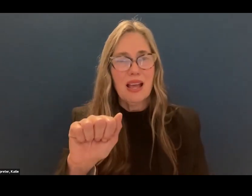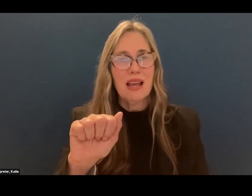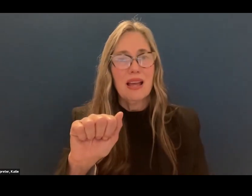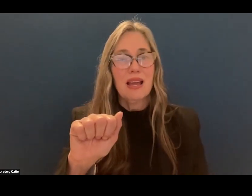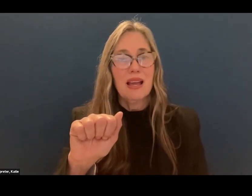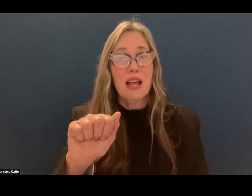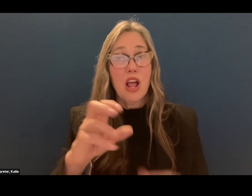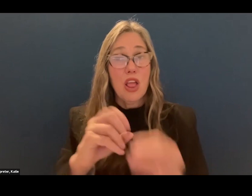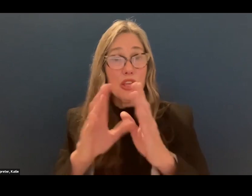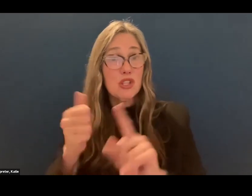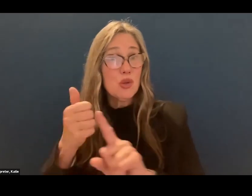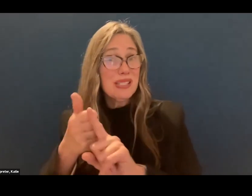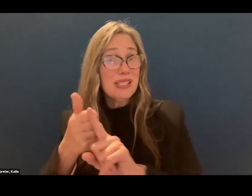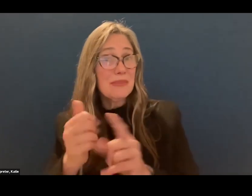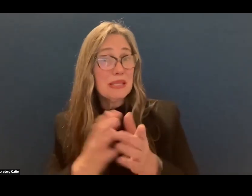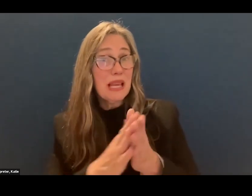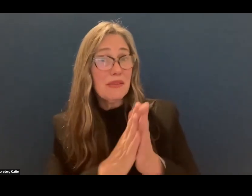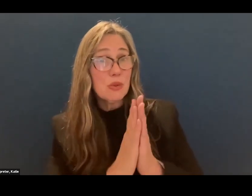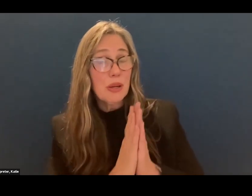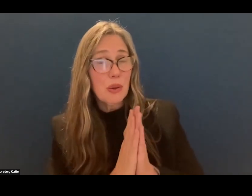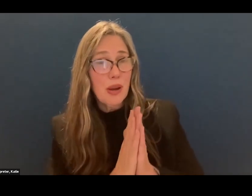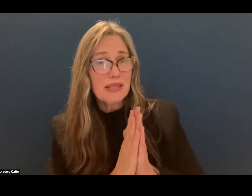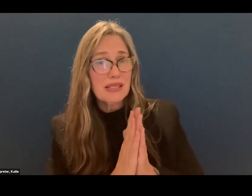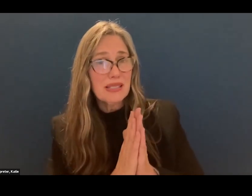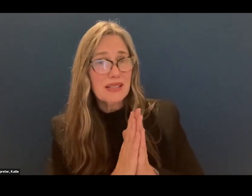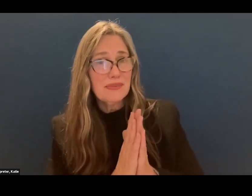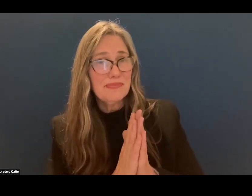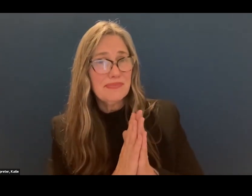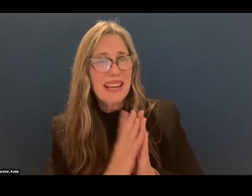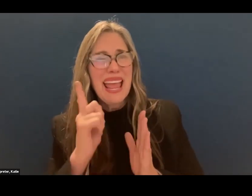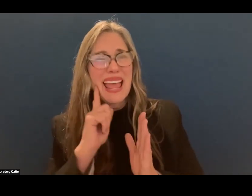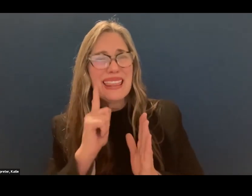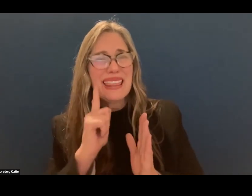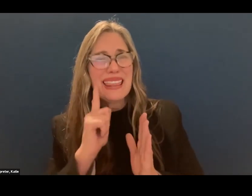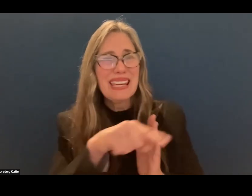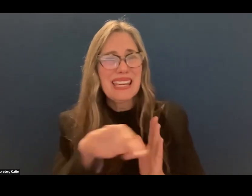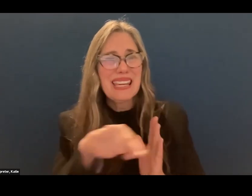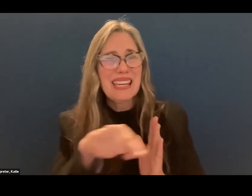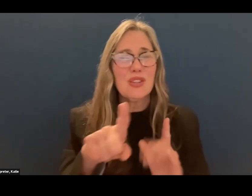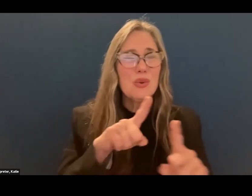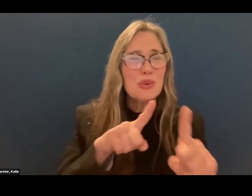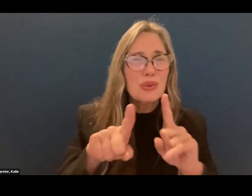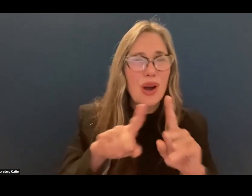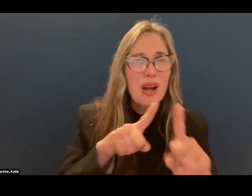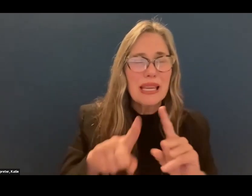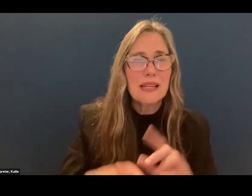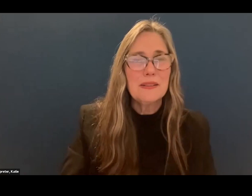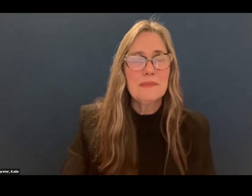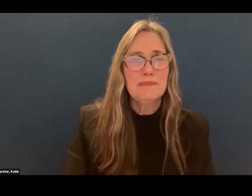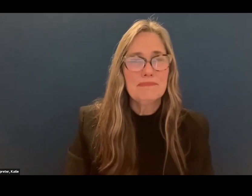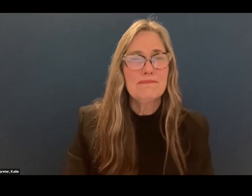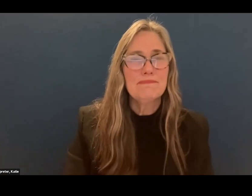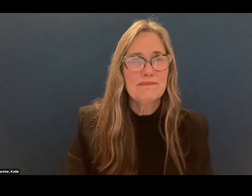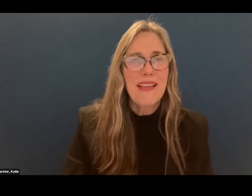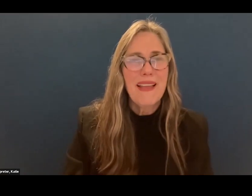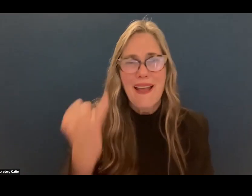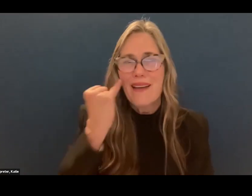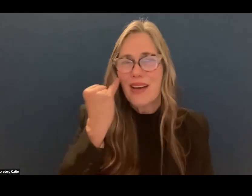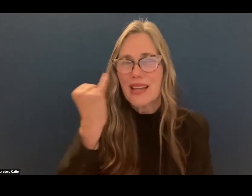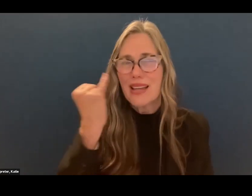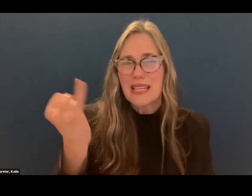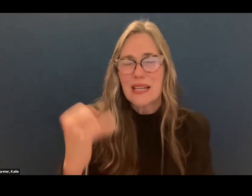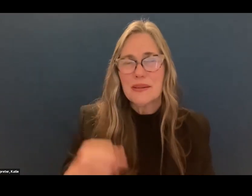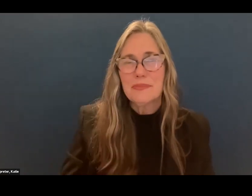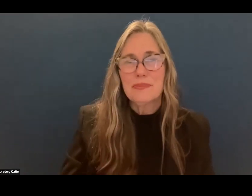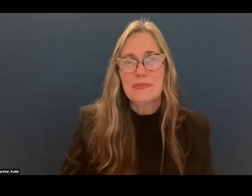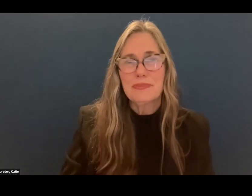the students and then hearing some of the dialogue, I think it would be helpful at some time in the future to talk about what